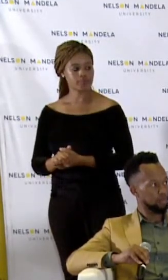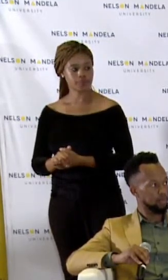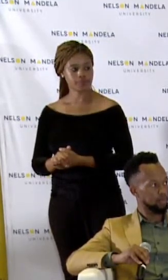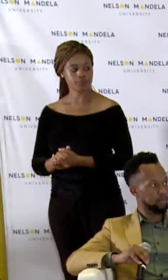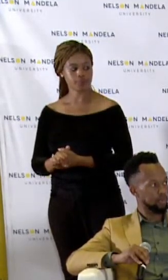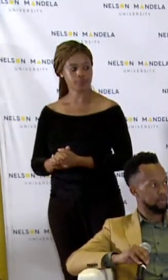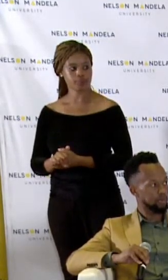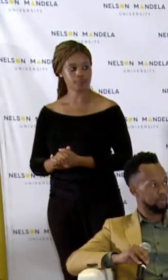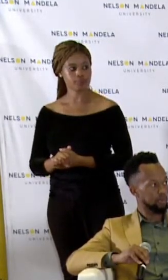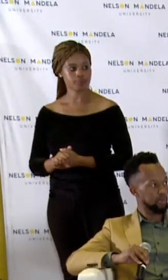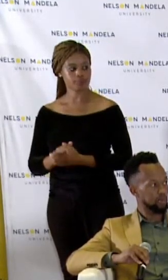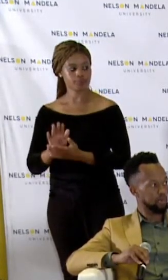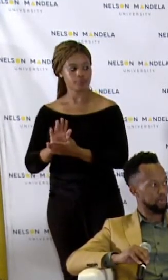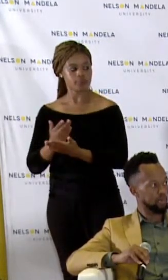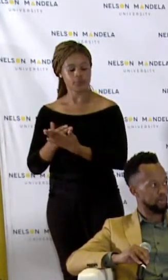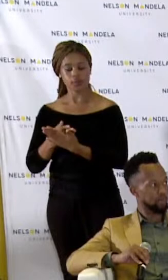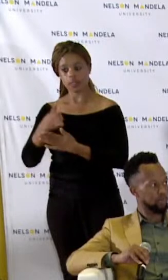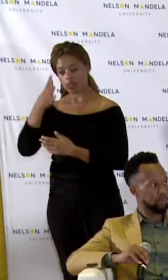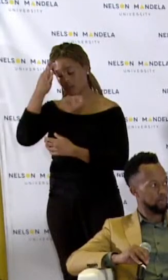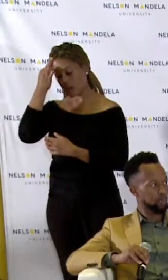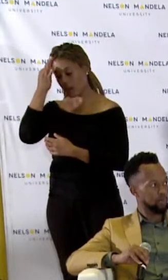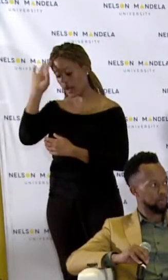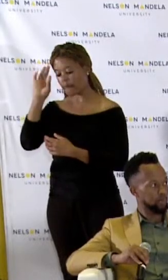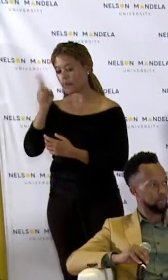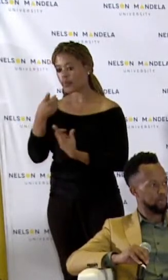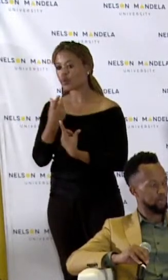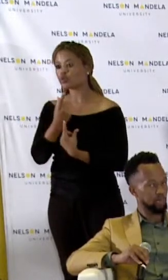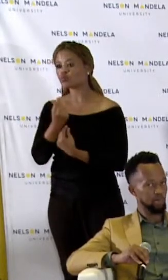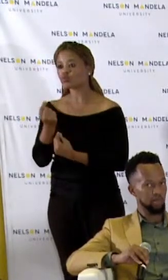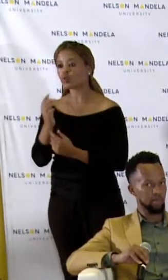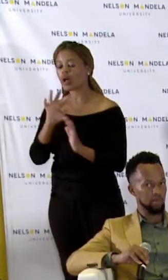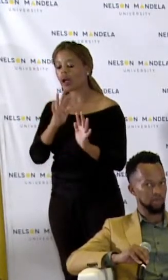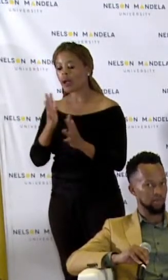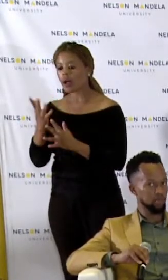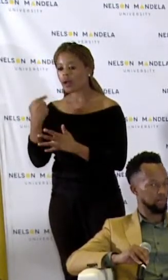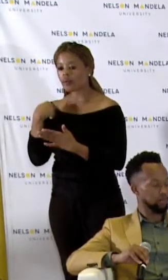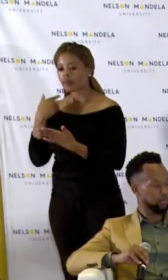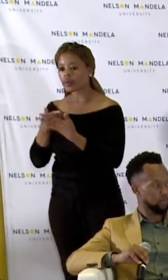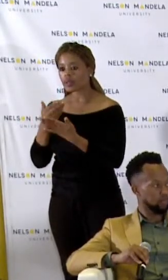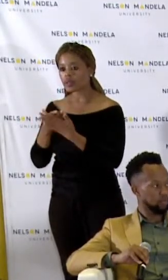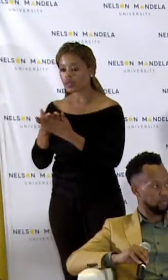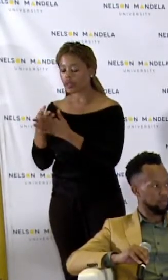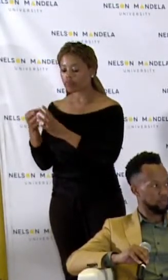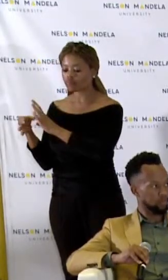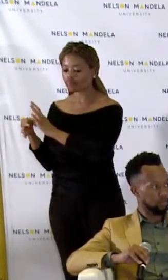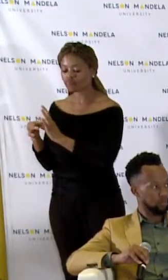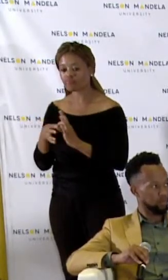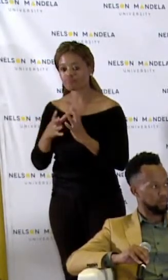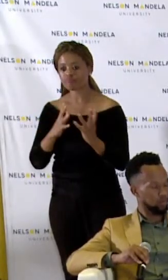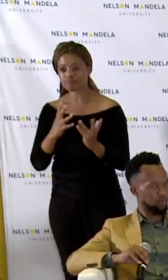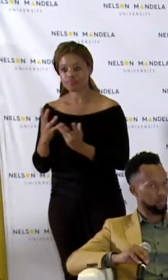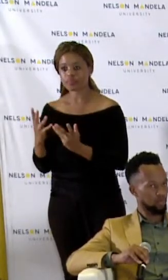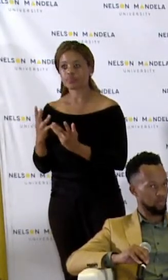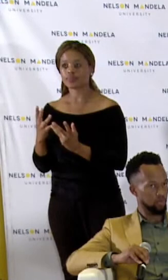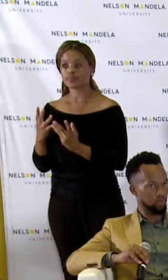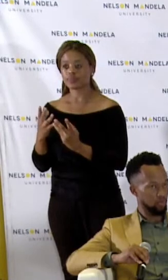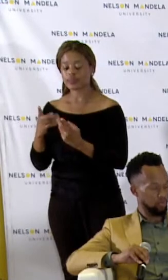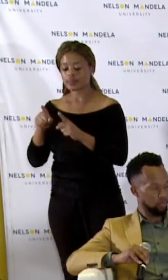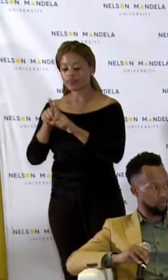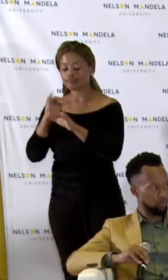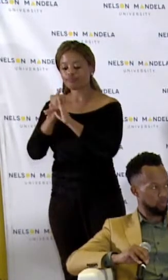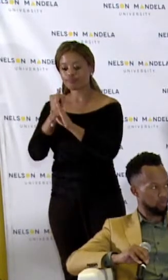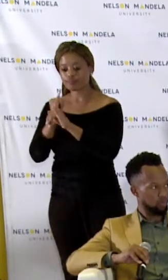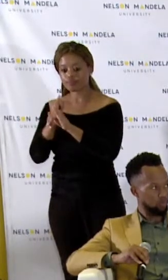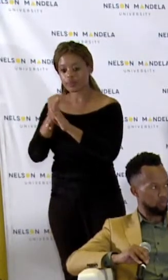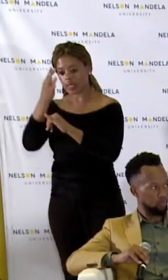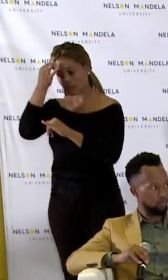say government would need to do is to say, how can we be more coherent as those institutions